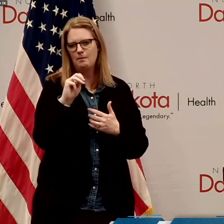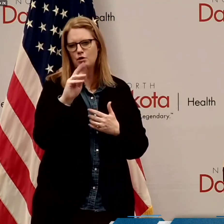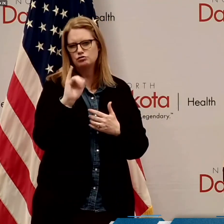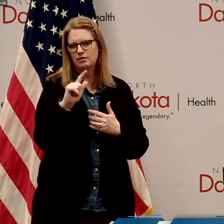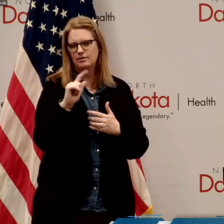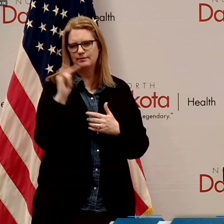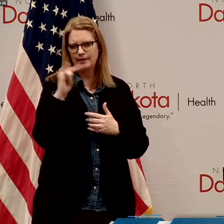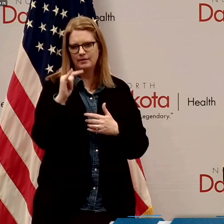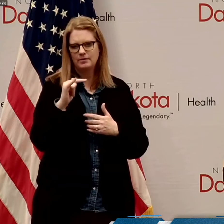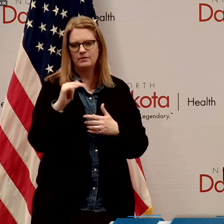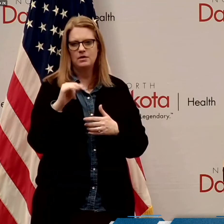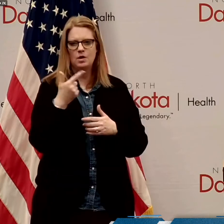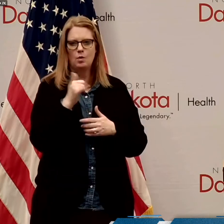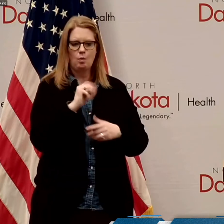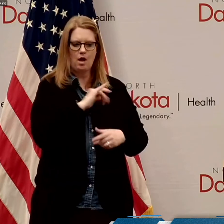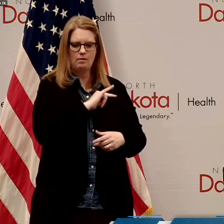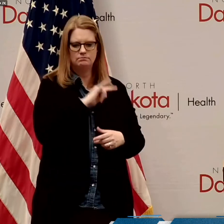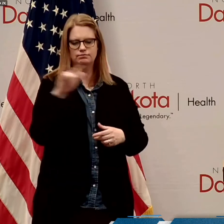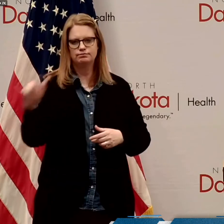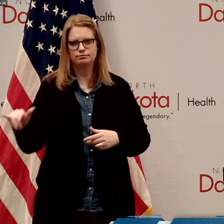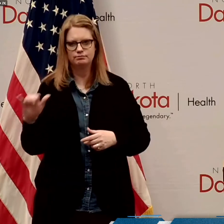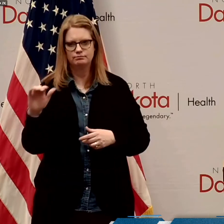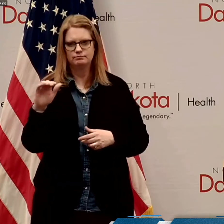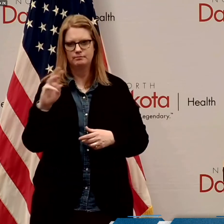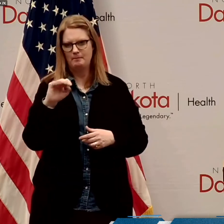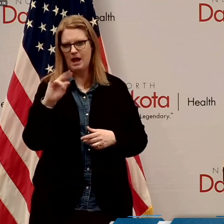Guam to Grand Forks Air Force Base with over